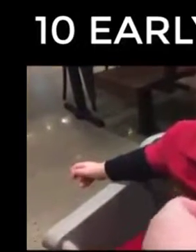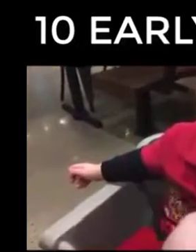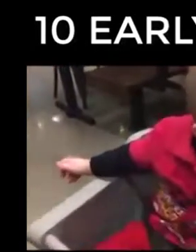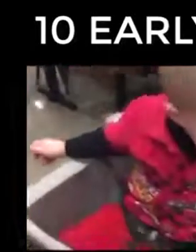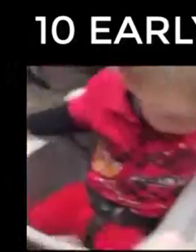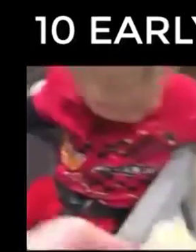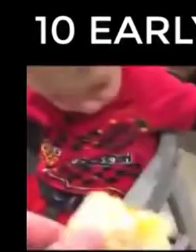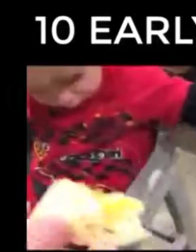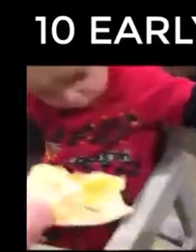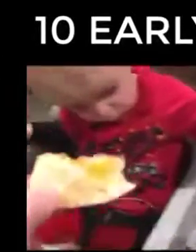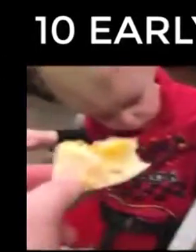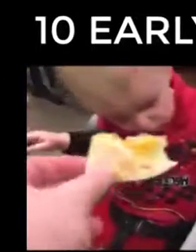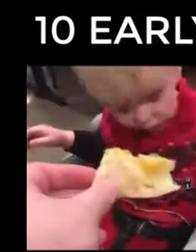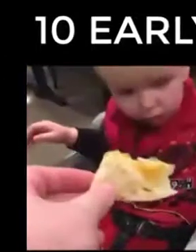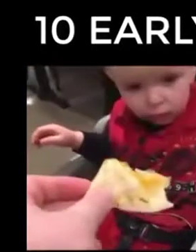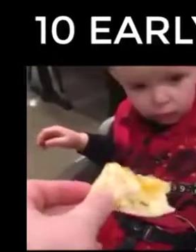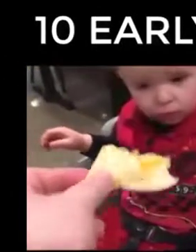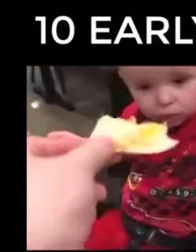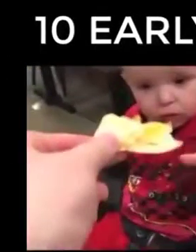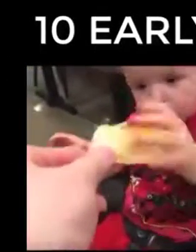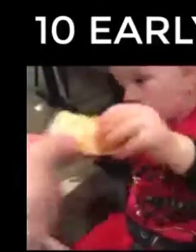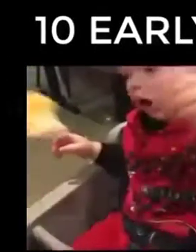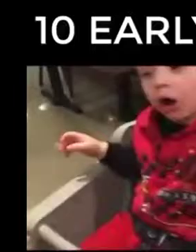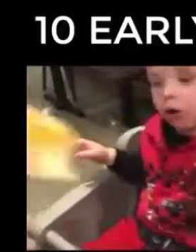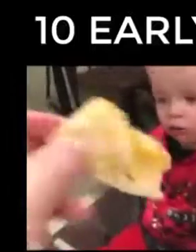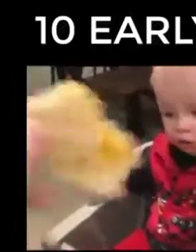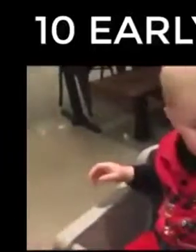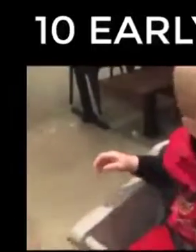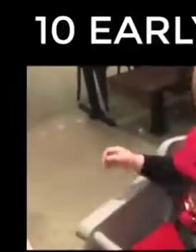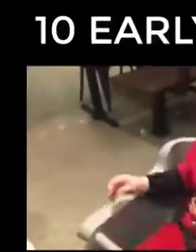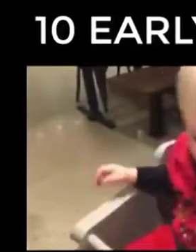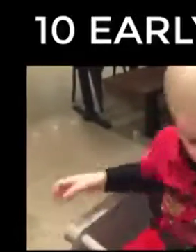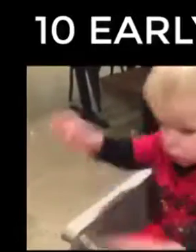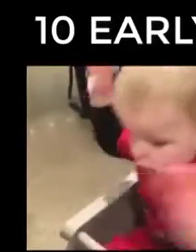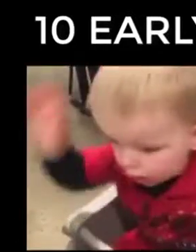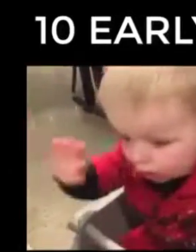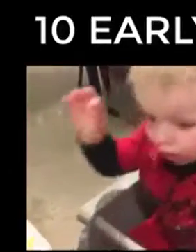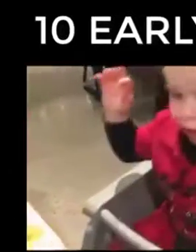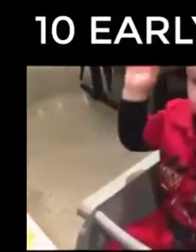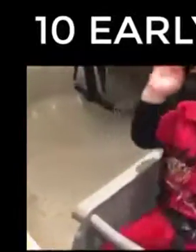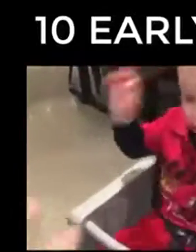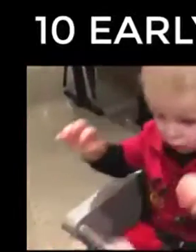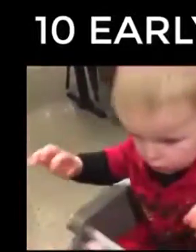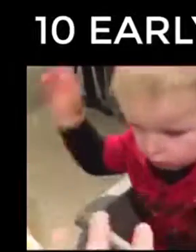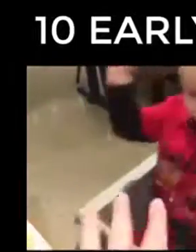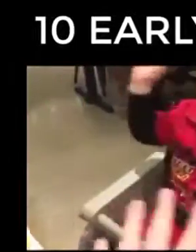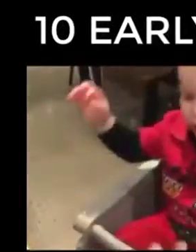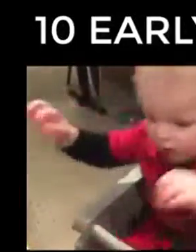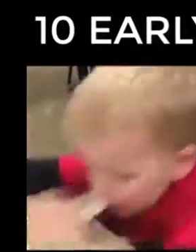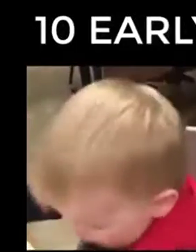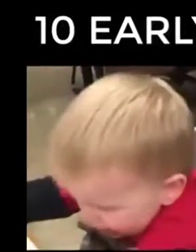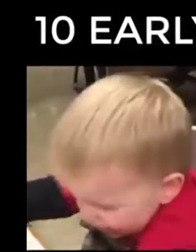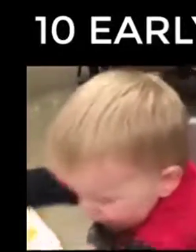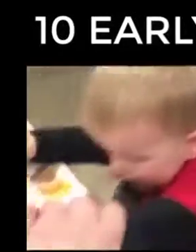this behavior has less to do with not getting a treat or a toy, but due to the loud, bright conditions of most public settings. While it may be hard to